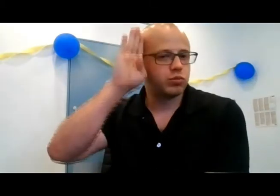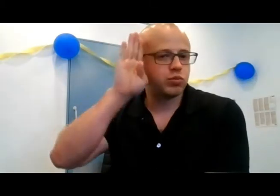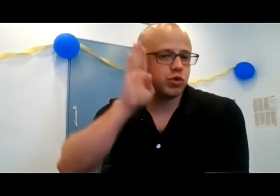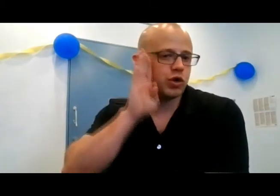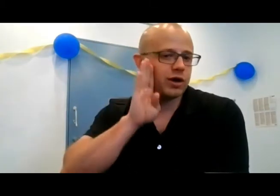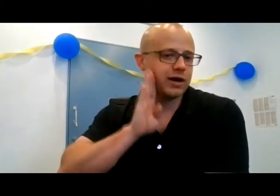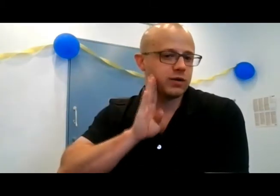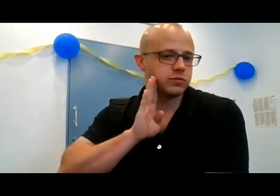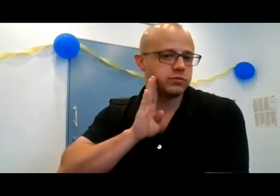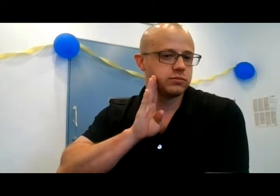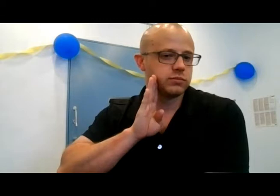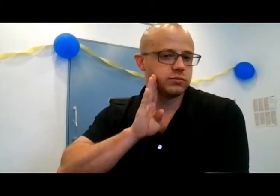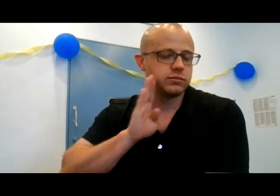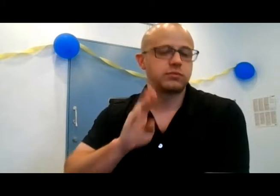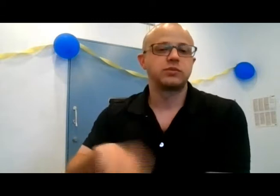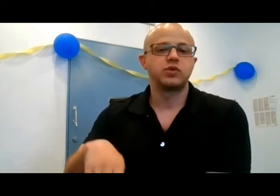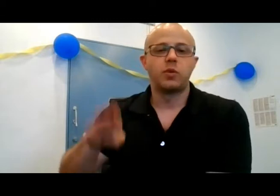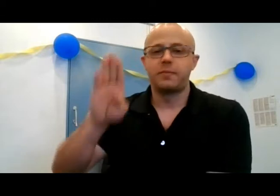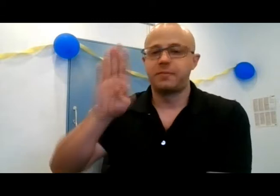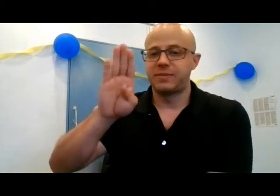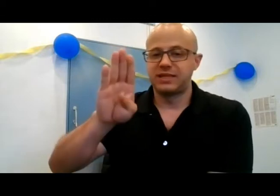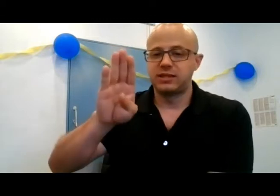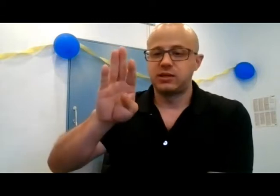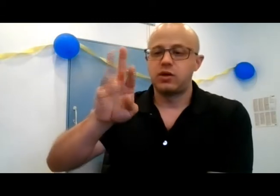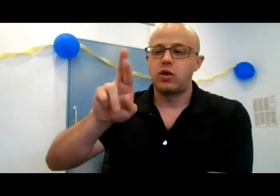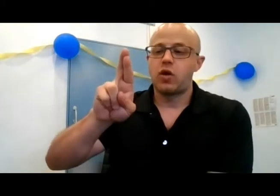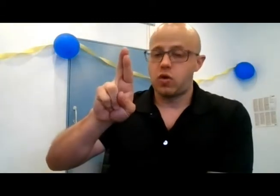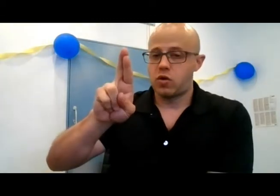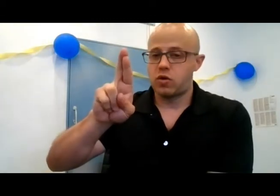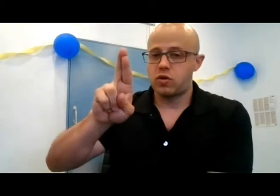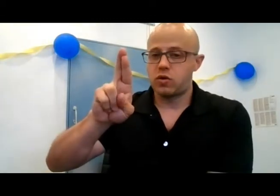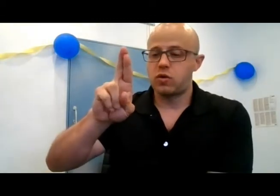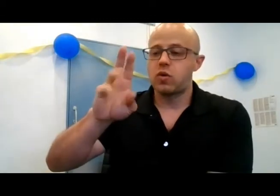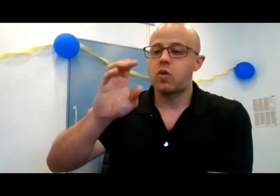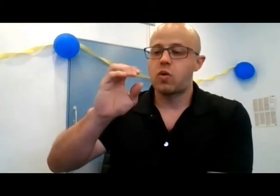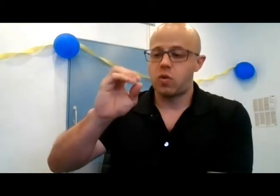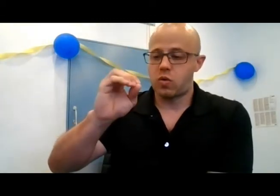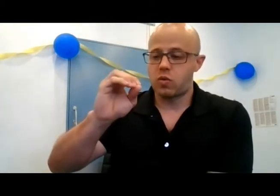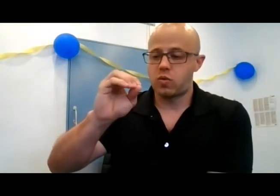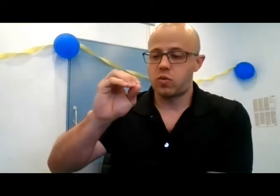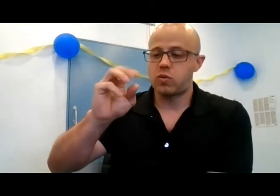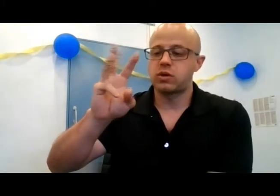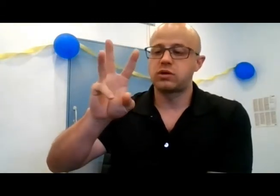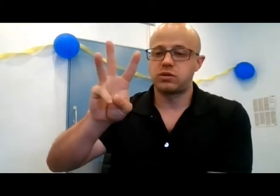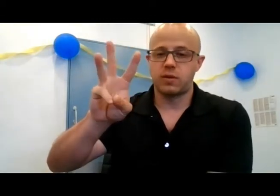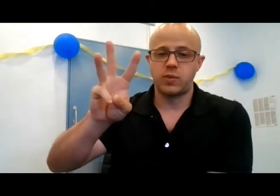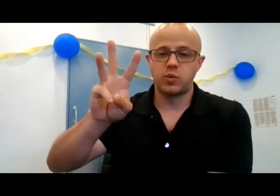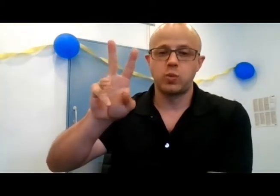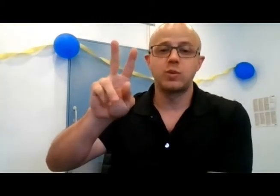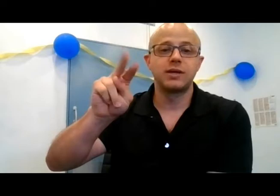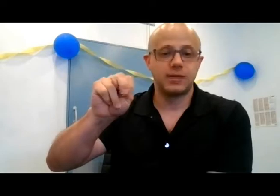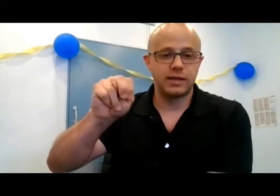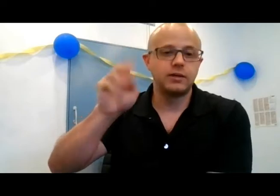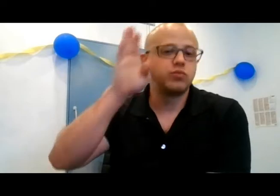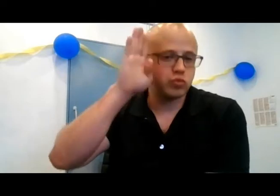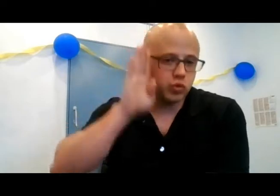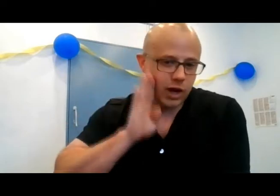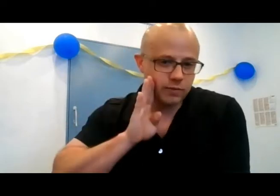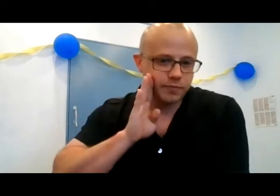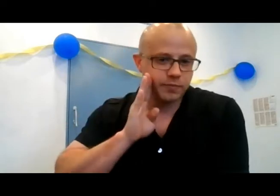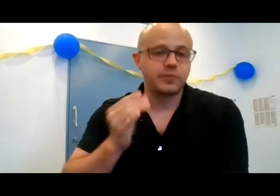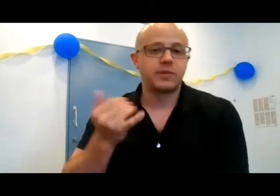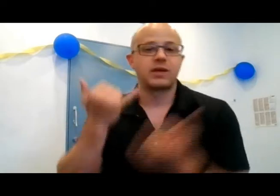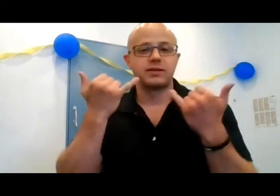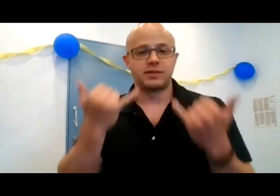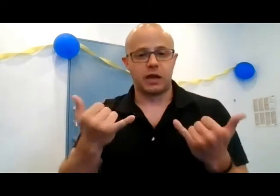sign for brown. So it's a B rubbed across your face from top to bottom. B, R, O, W,